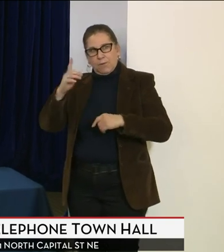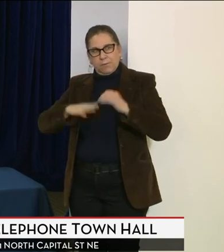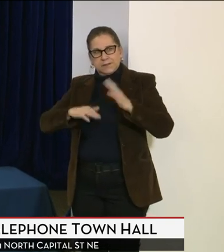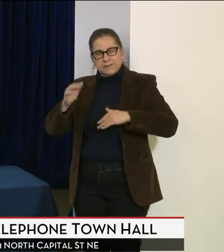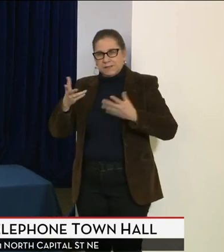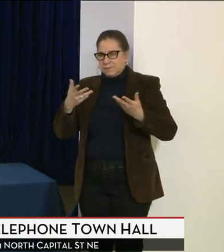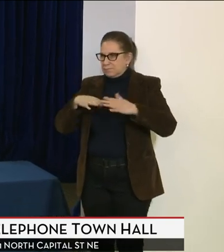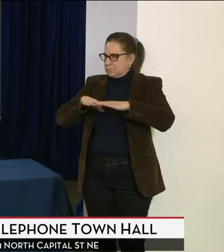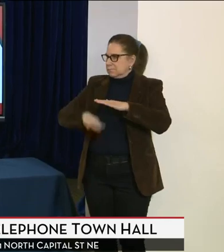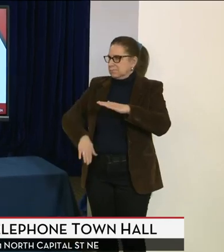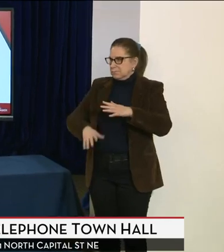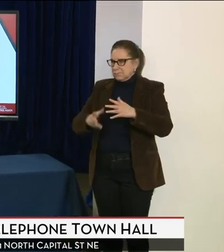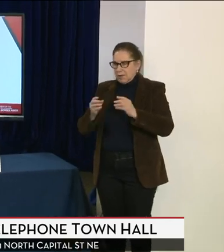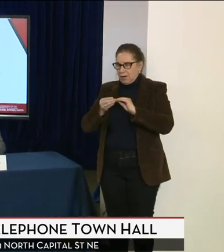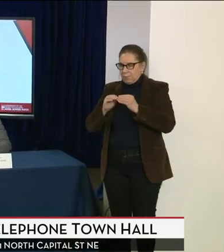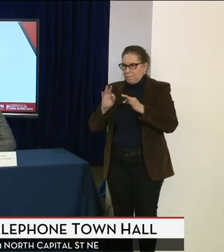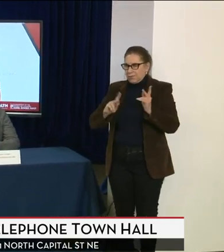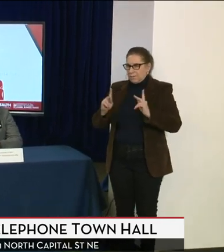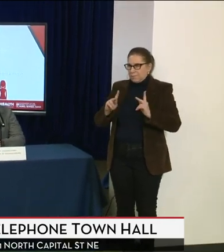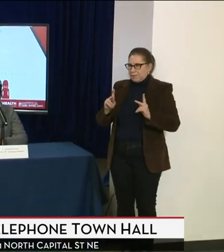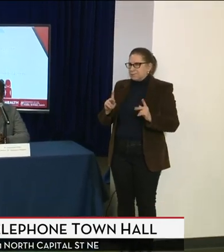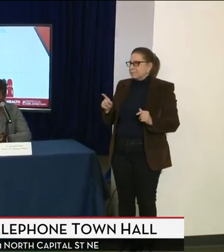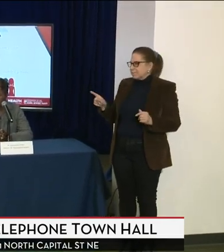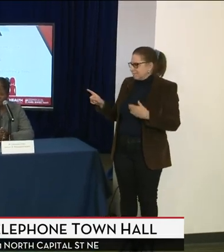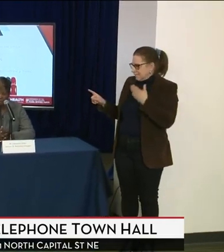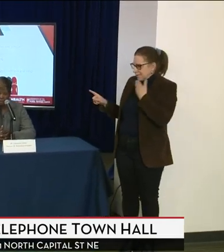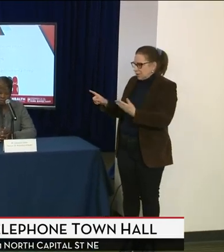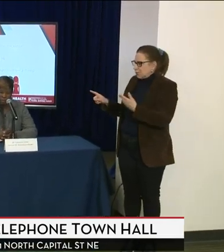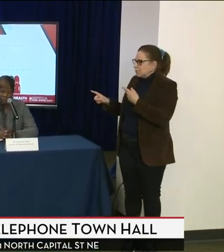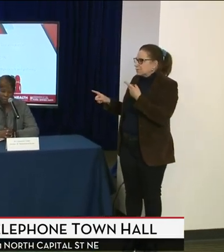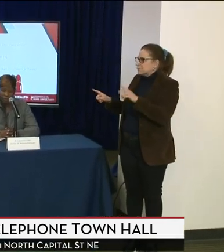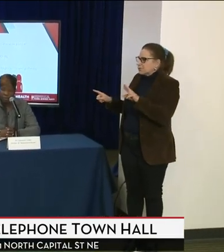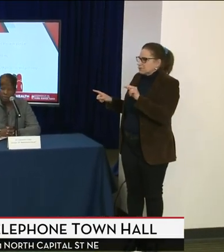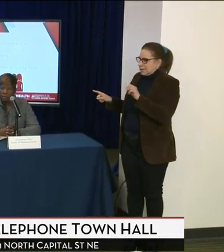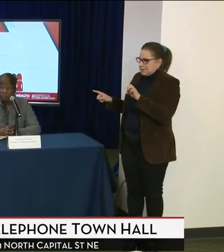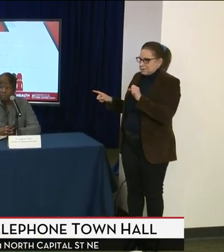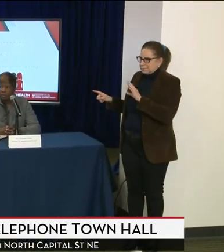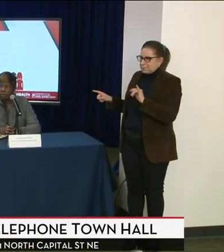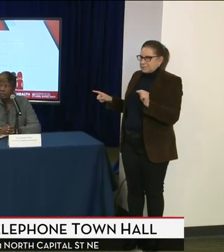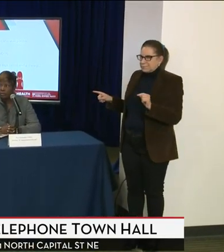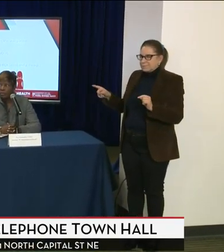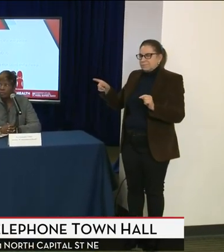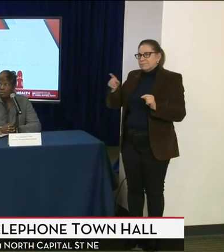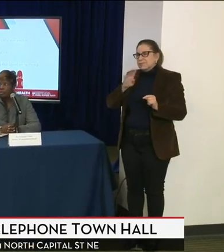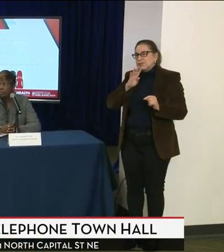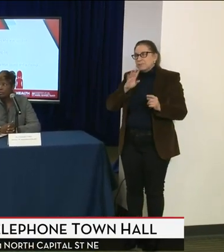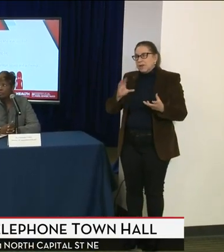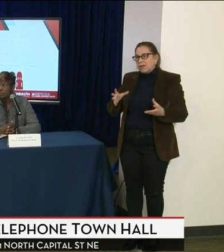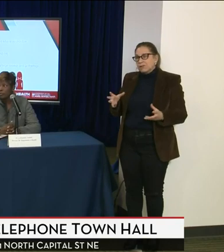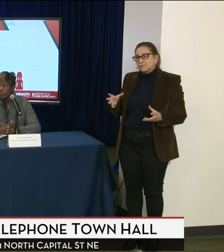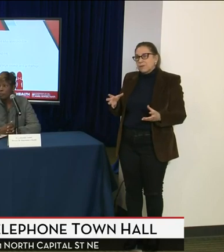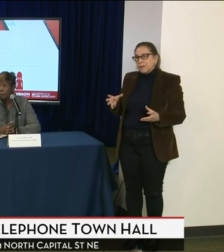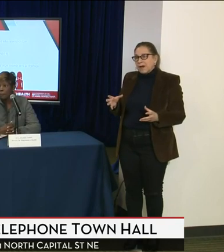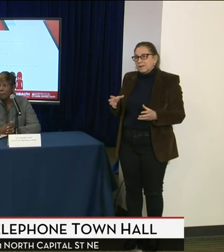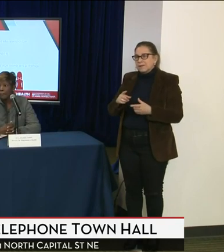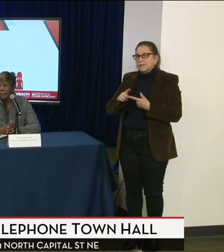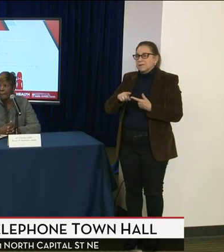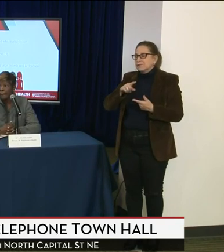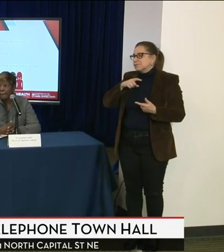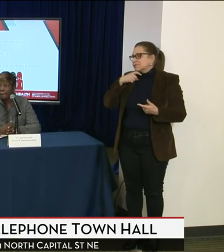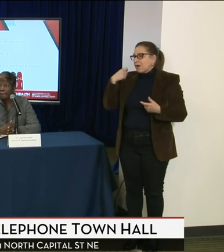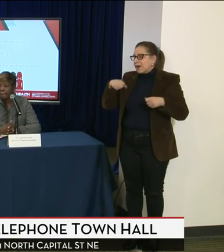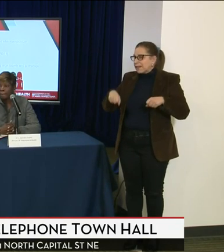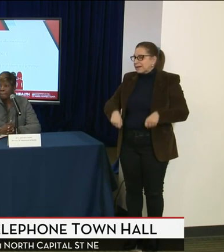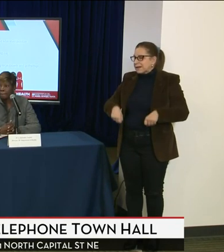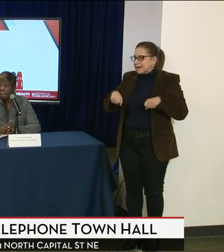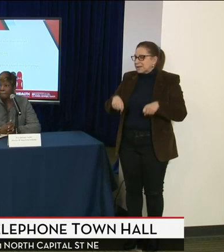So thanks, Dr. Nesbitt. And so in our laundromats and dry cleaners, we'll be able to operate